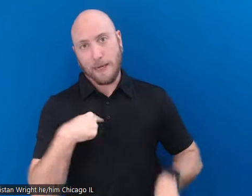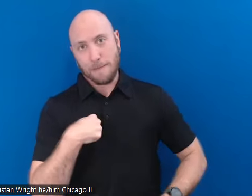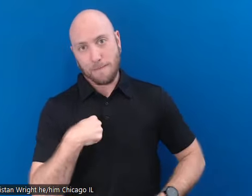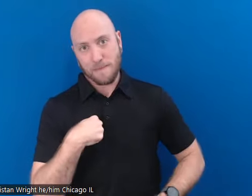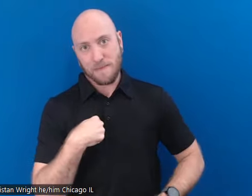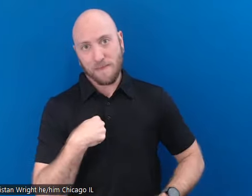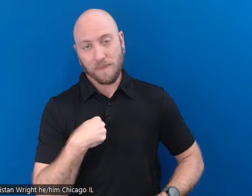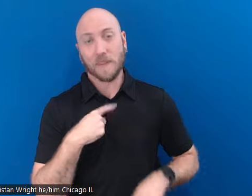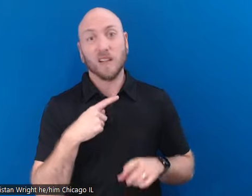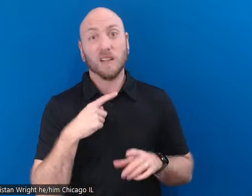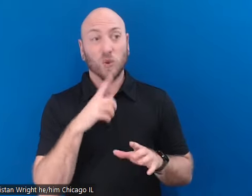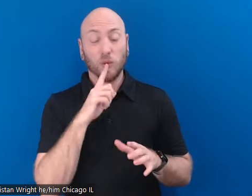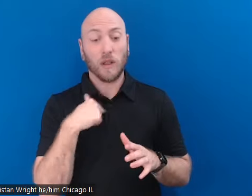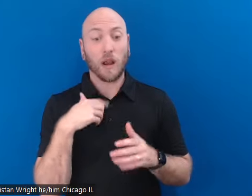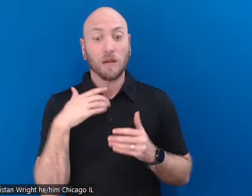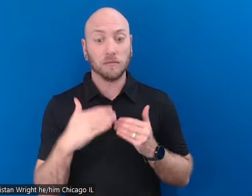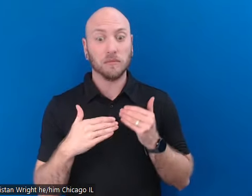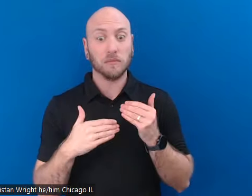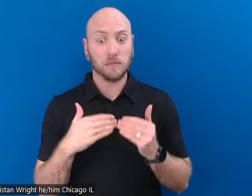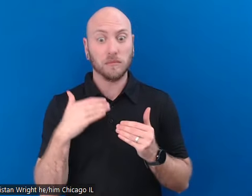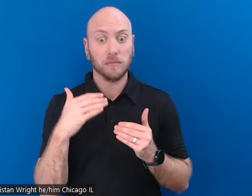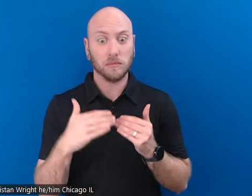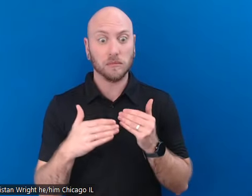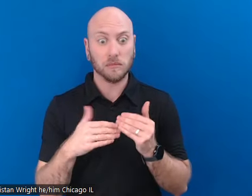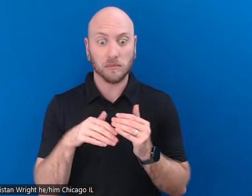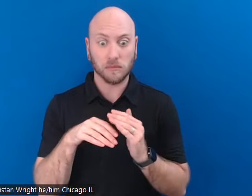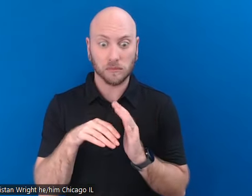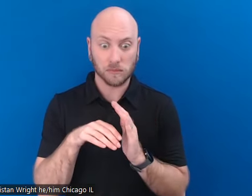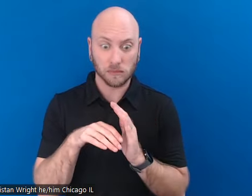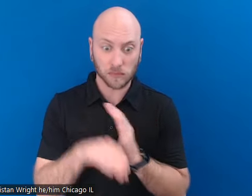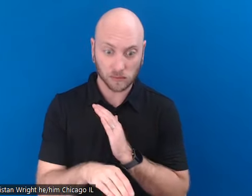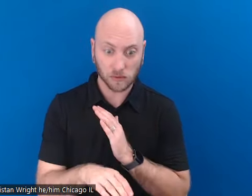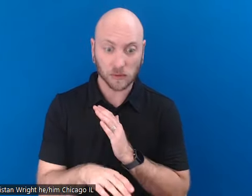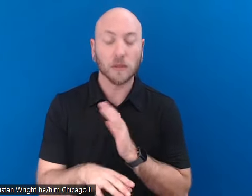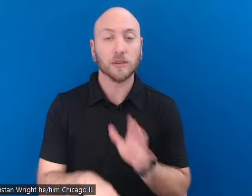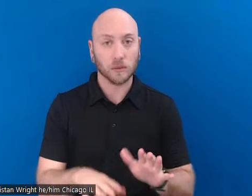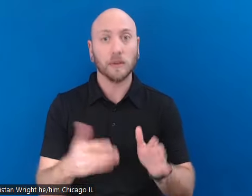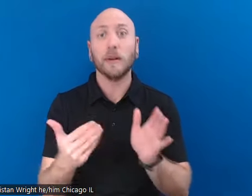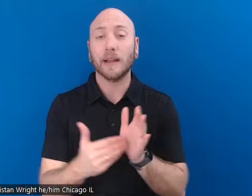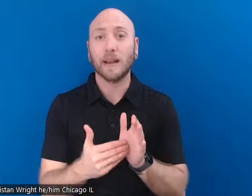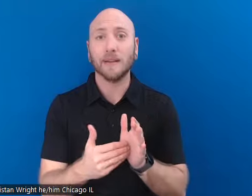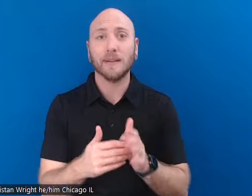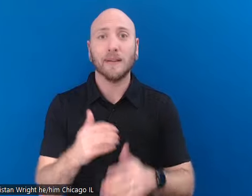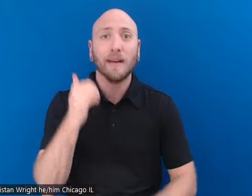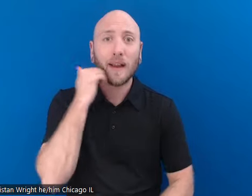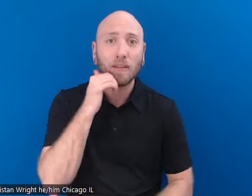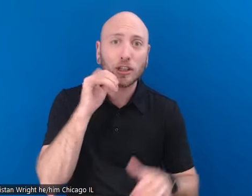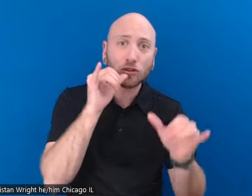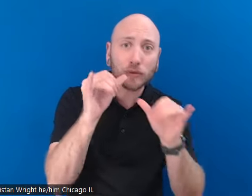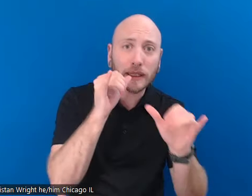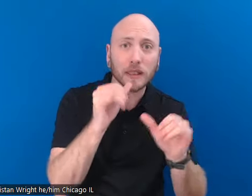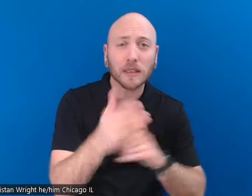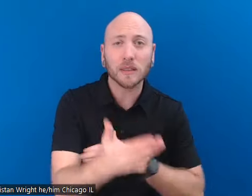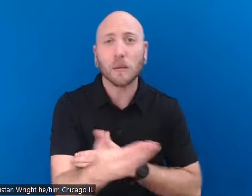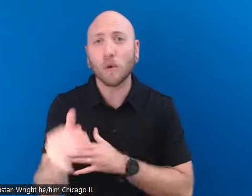never was again. So drinking every day, drinking every morning, driving to work drunk